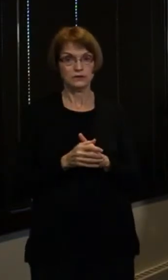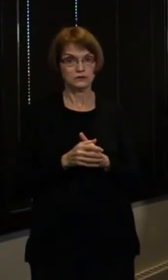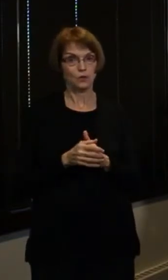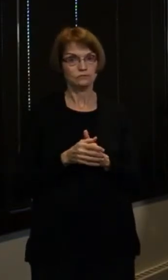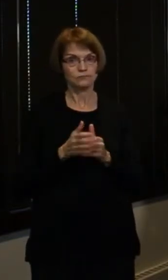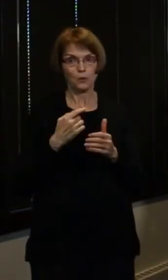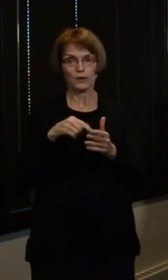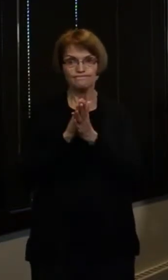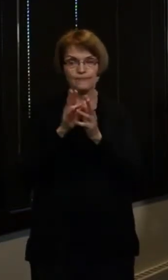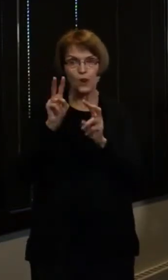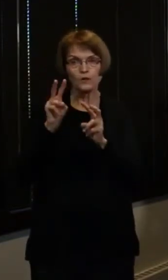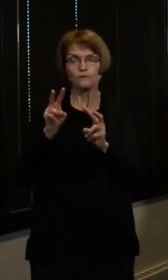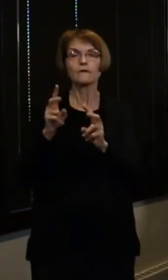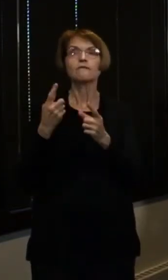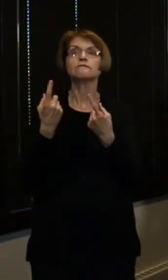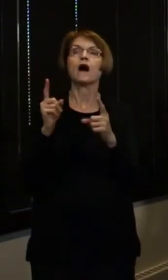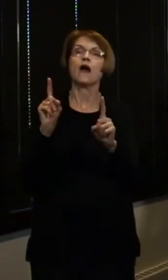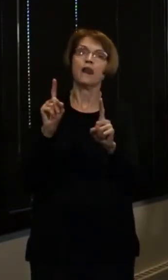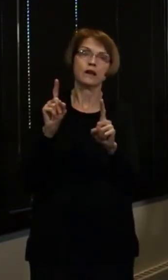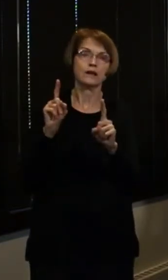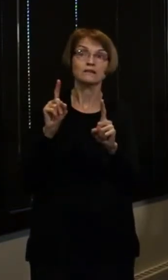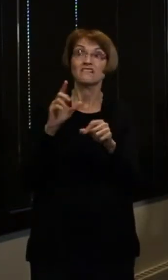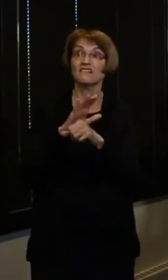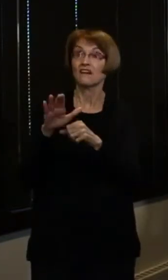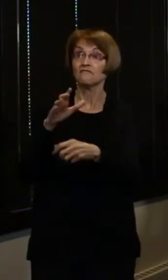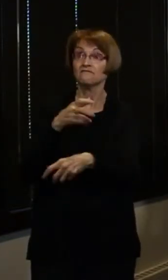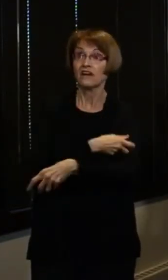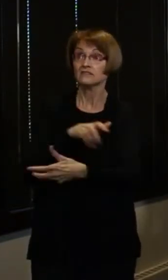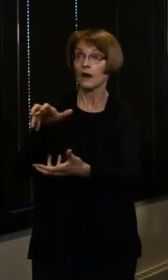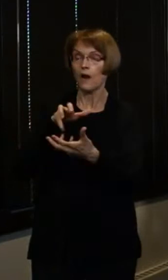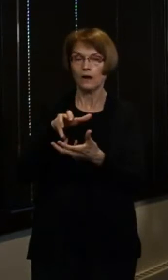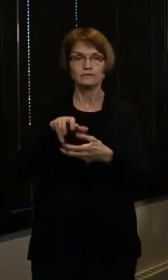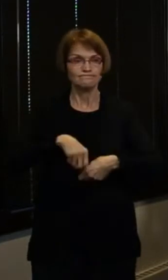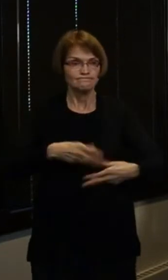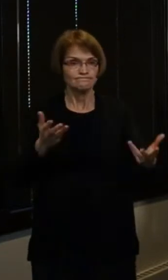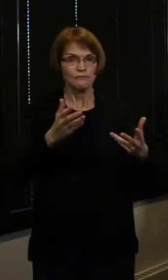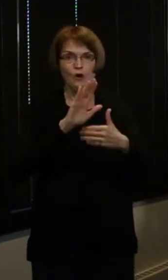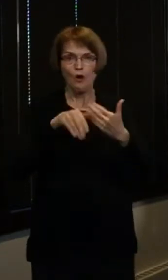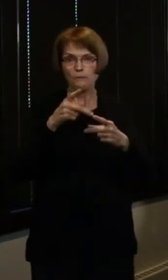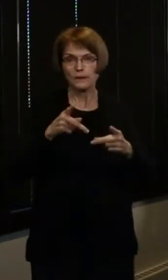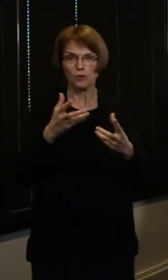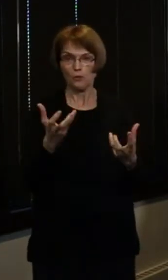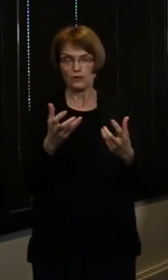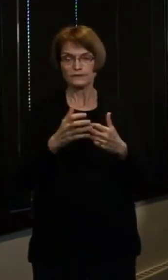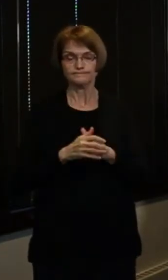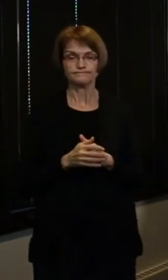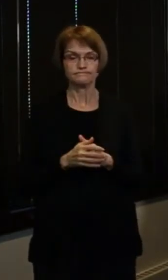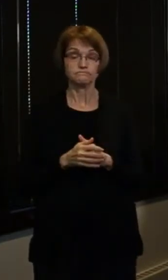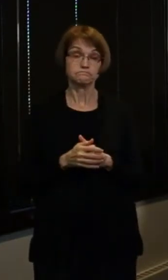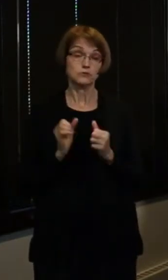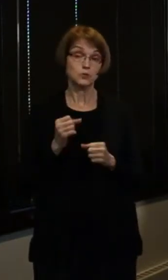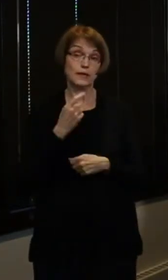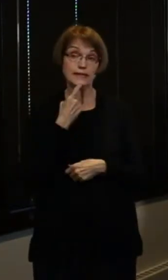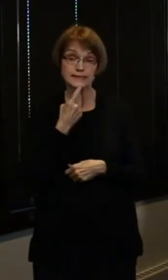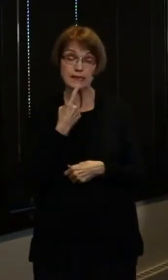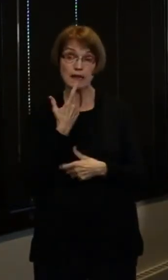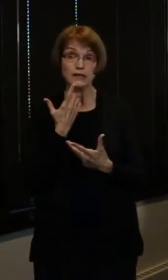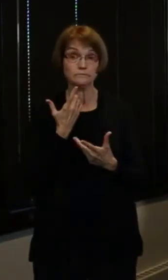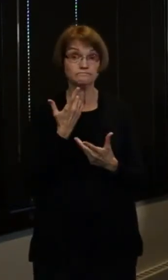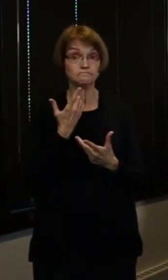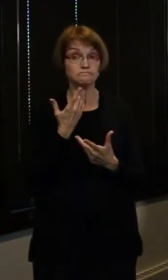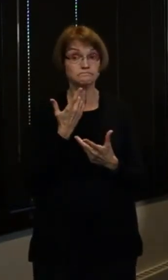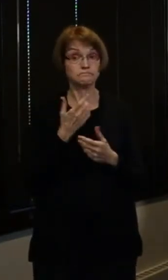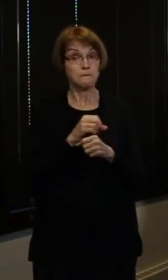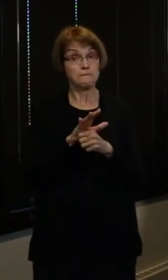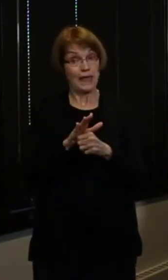demand. And that's just a few months from now. And so, you know, you can say that the end of the pandemic is in sight, but